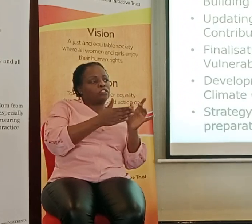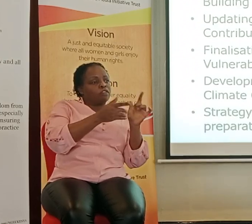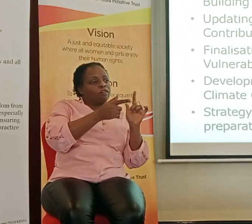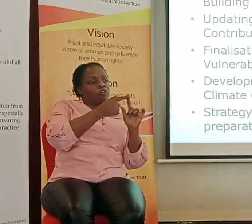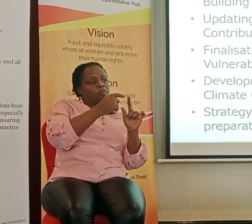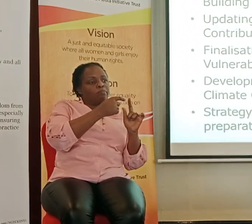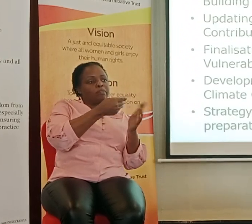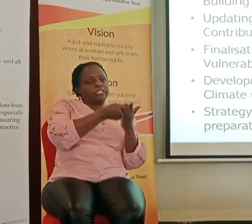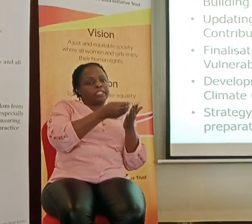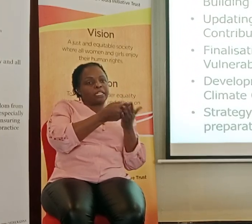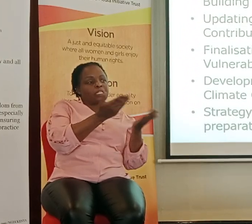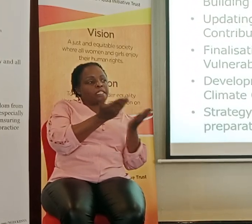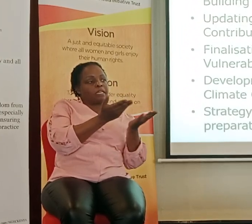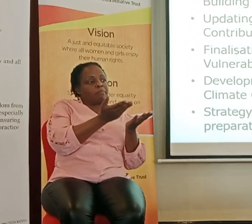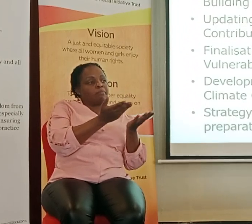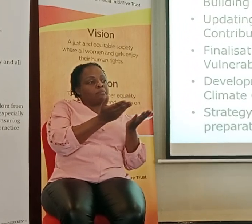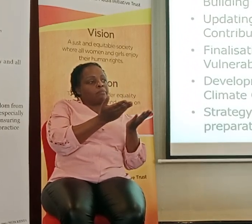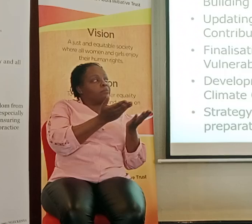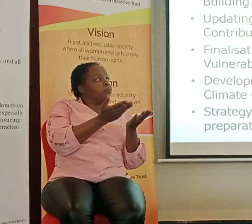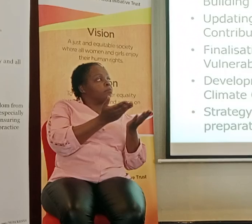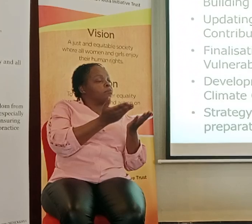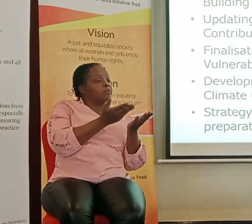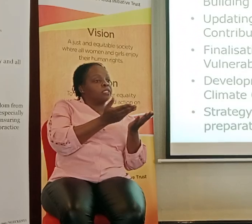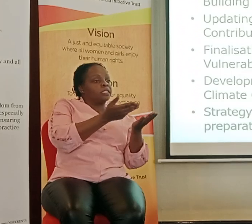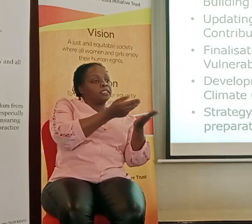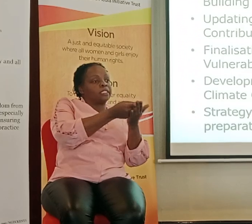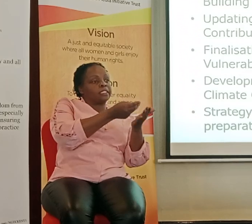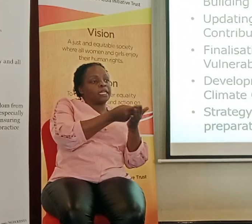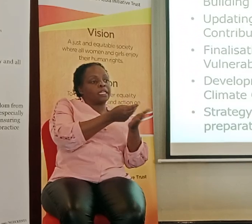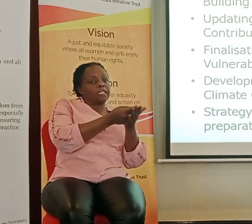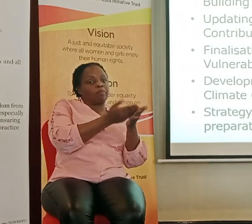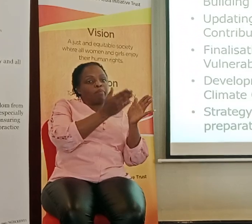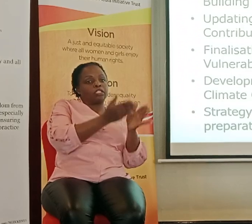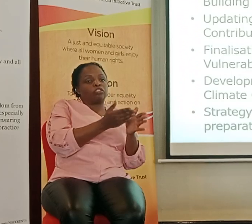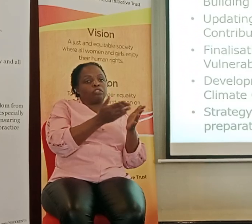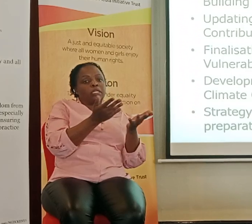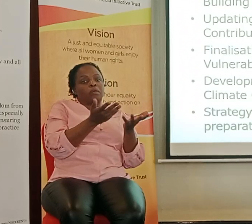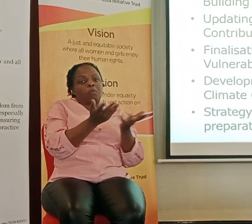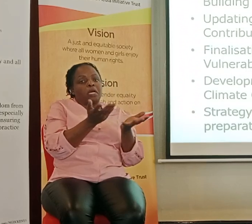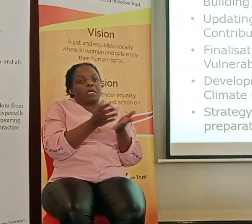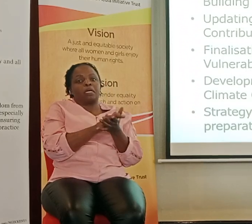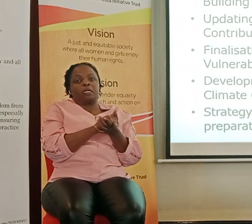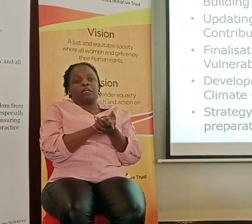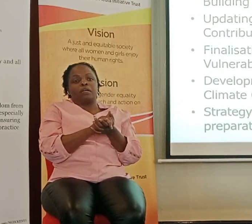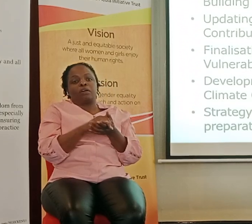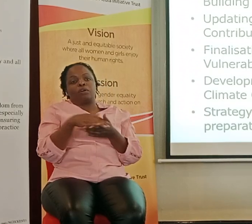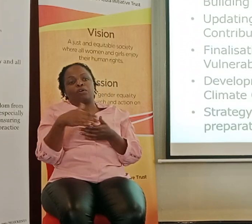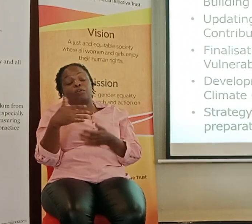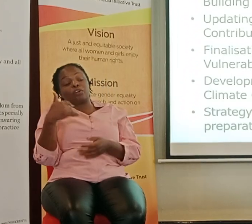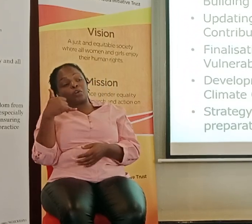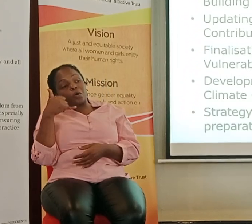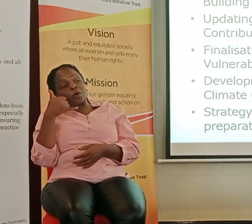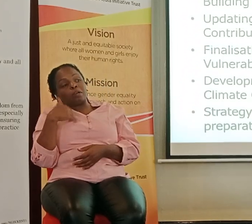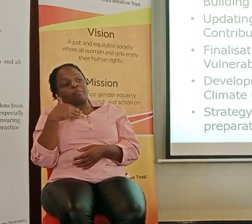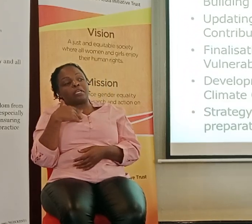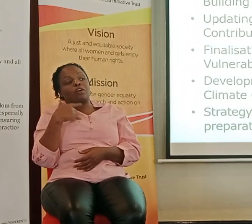here? Ulifika? Ama linipigia tu ile ya kunifurahisha.